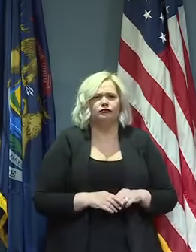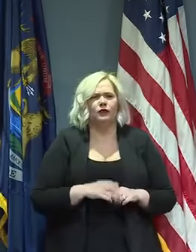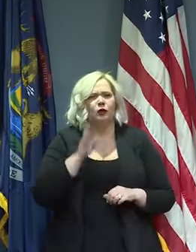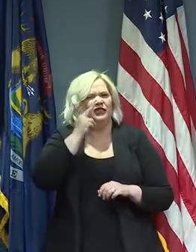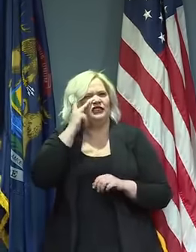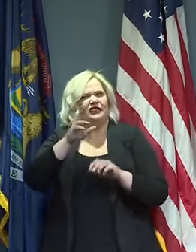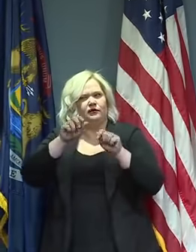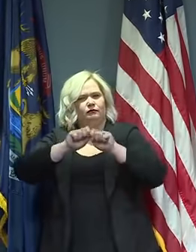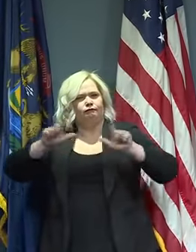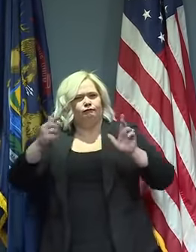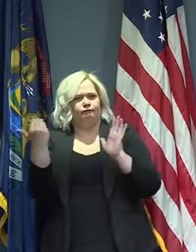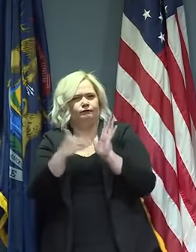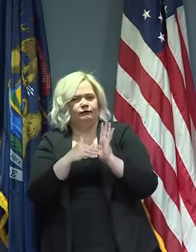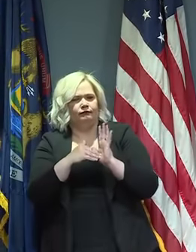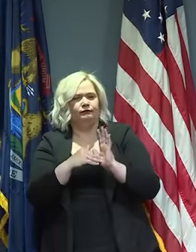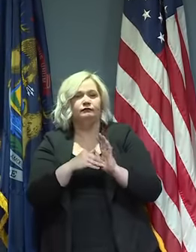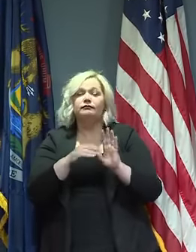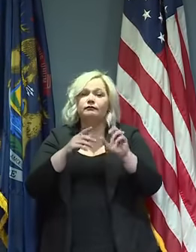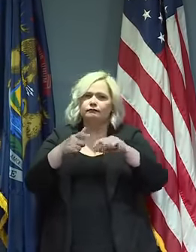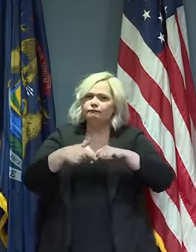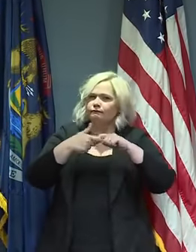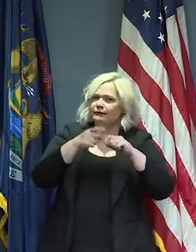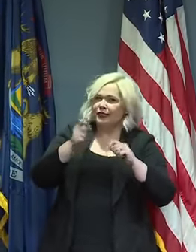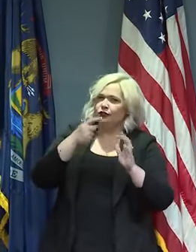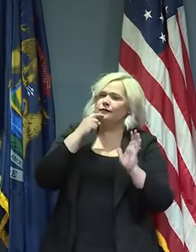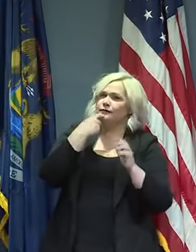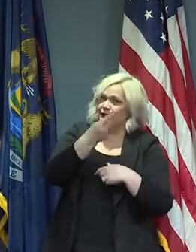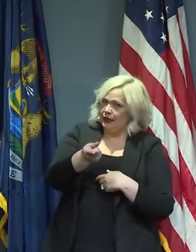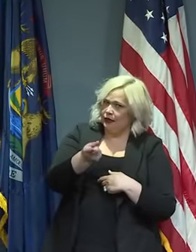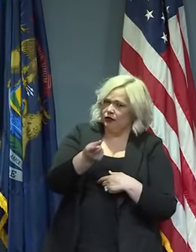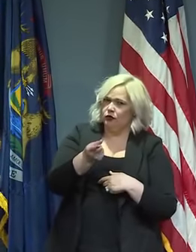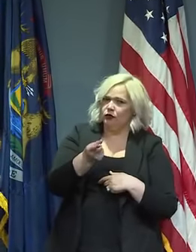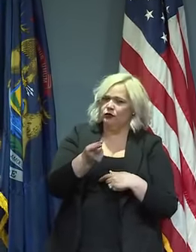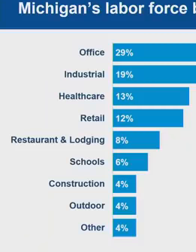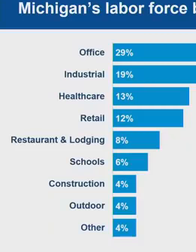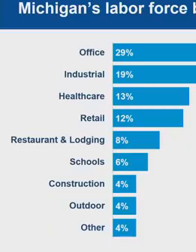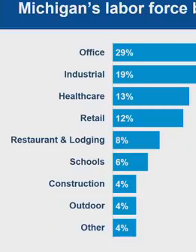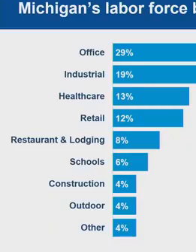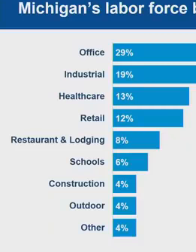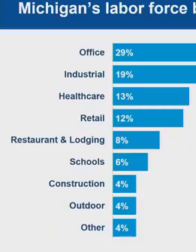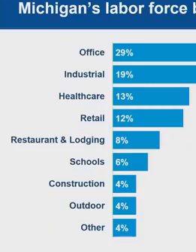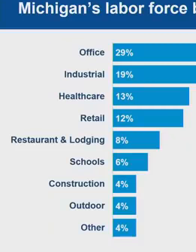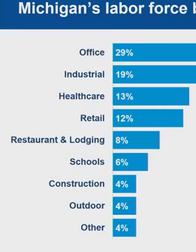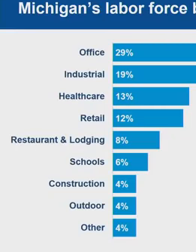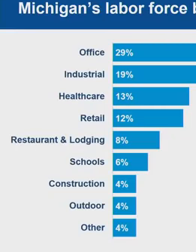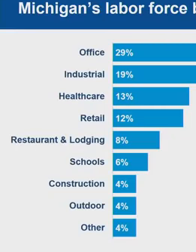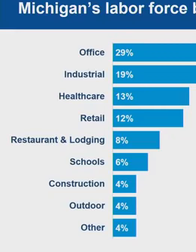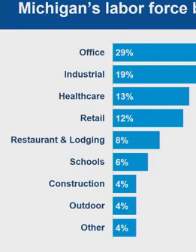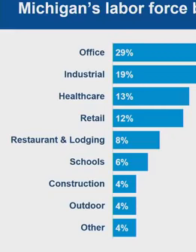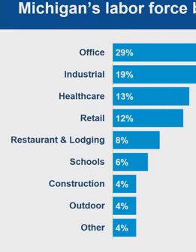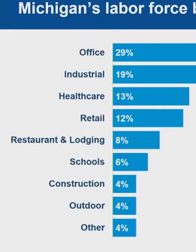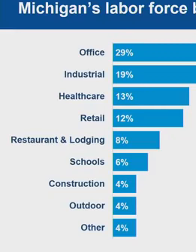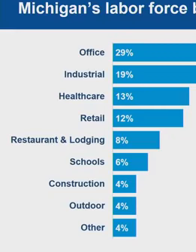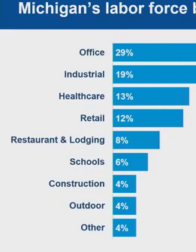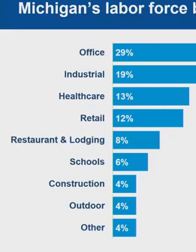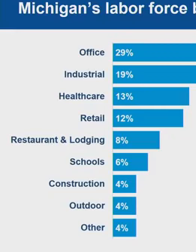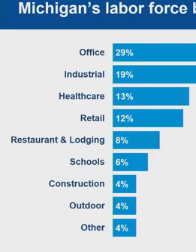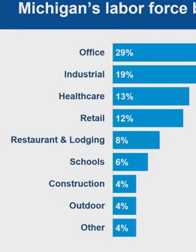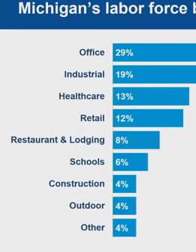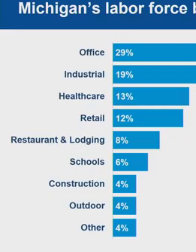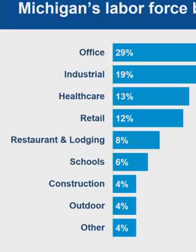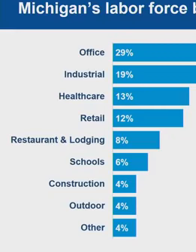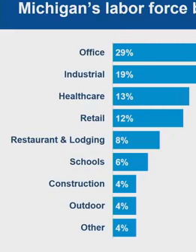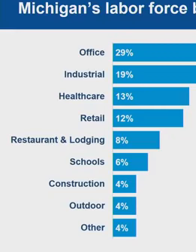graphic. I should mention at the outset that there is a significant amount of detail that undergirds and lies beneath the surface of these